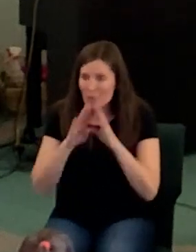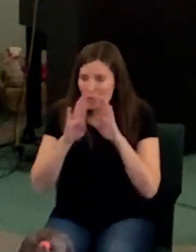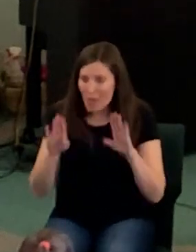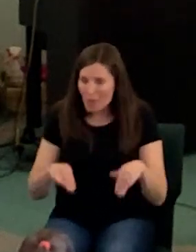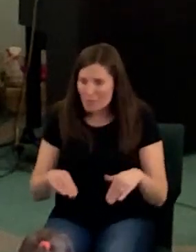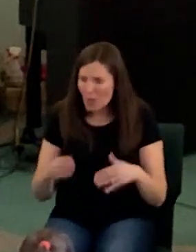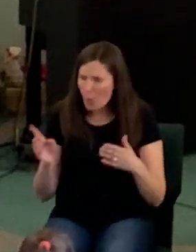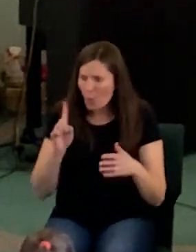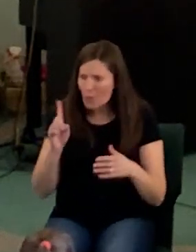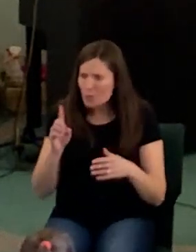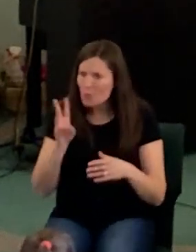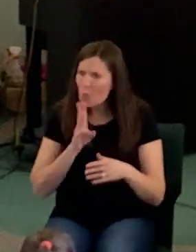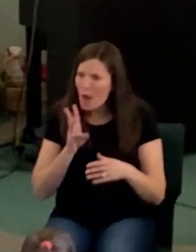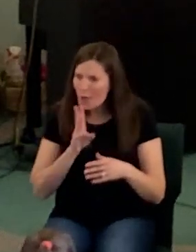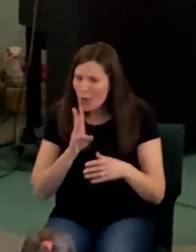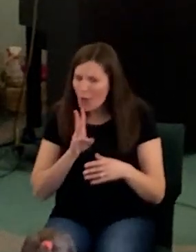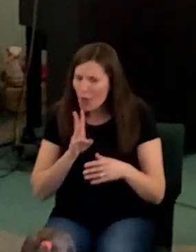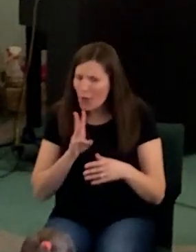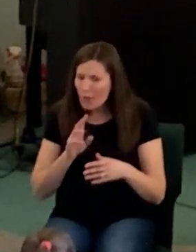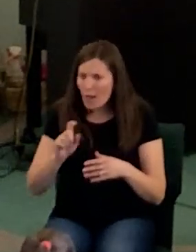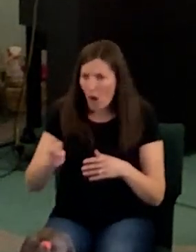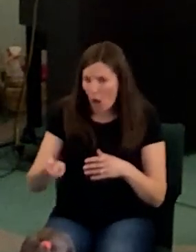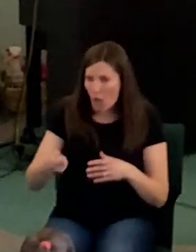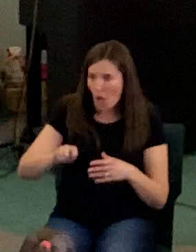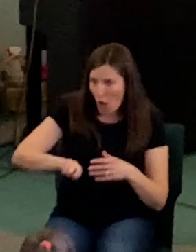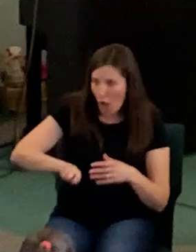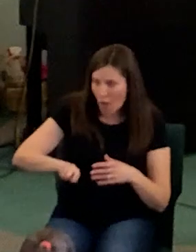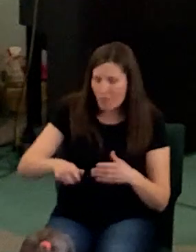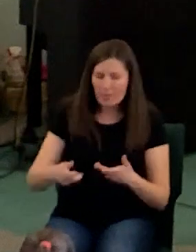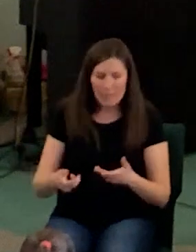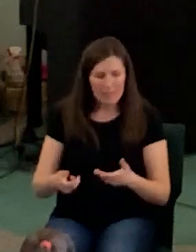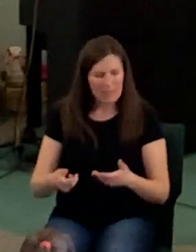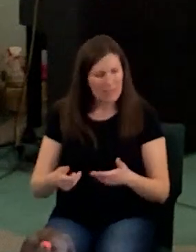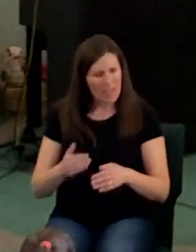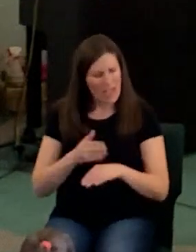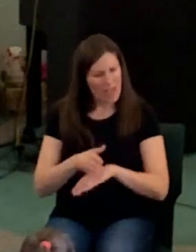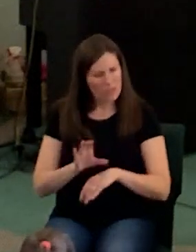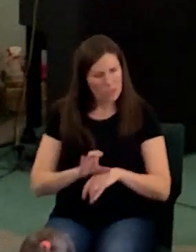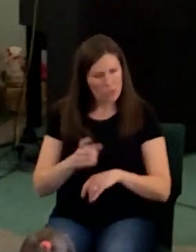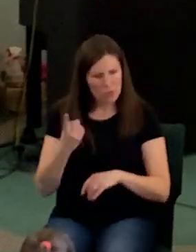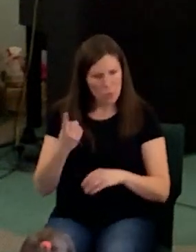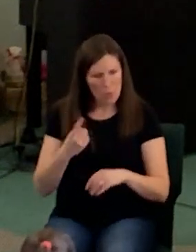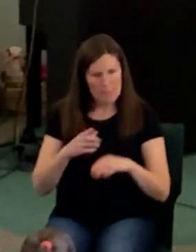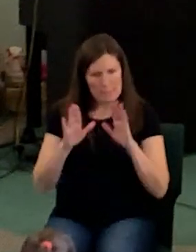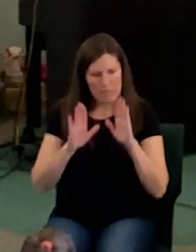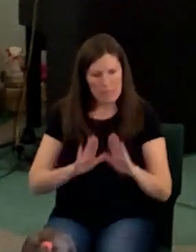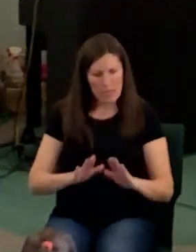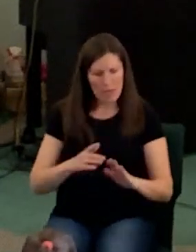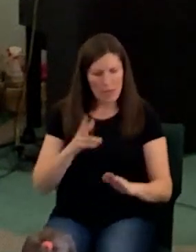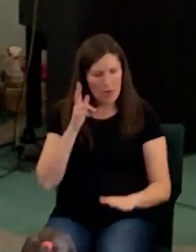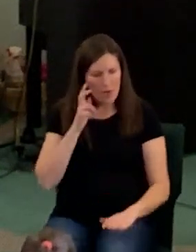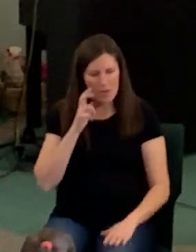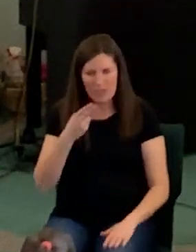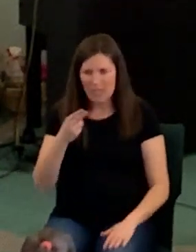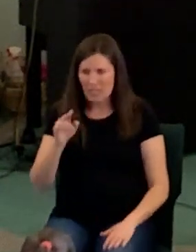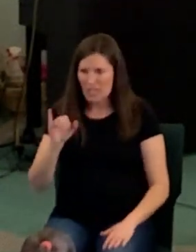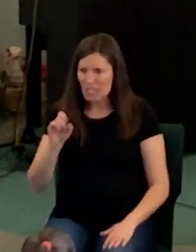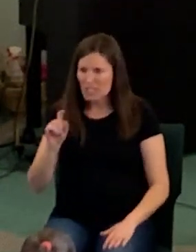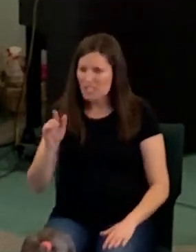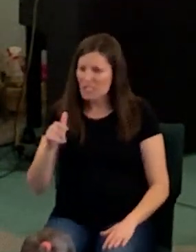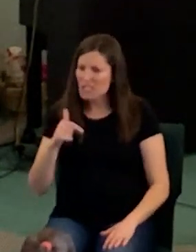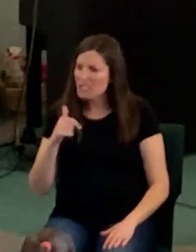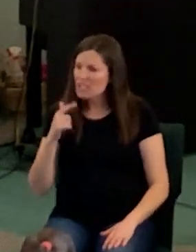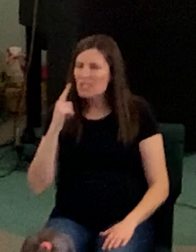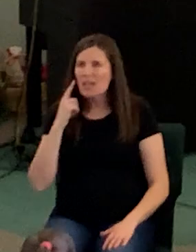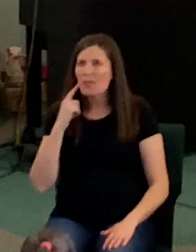going already. And one Sunday afternoon after church, I heard a hissing sound in our garage. So I walk out in the garage and I see up in the